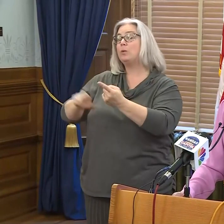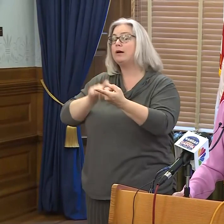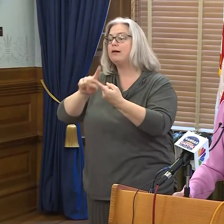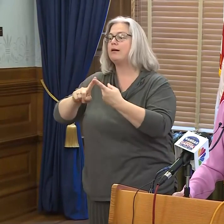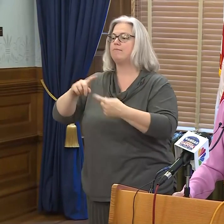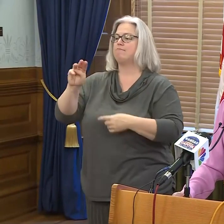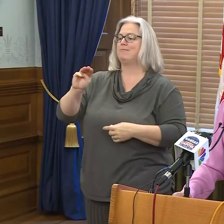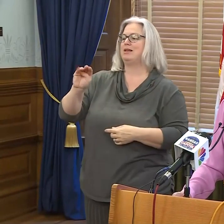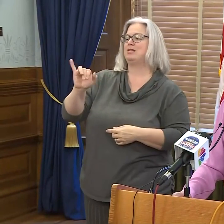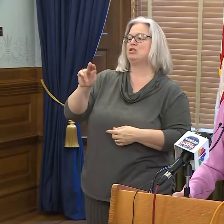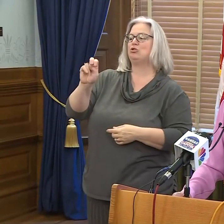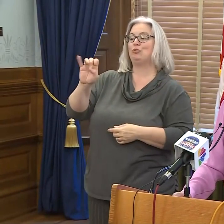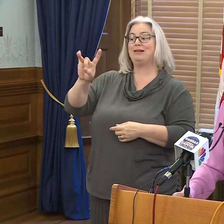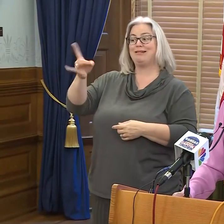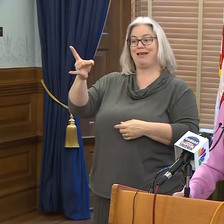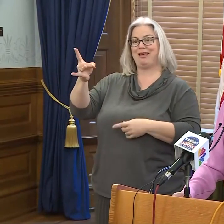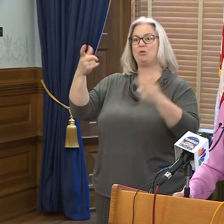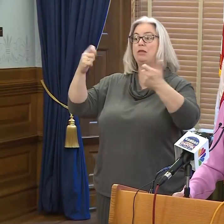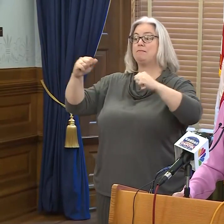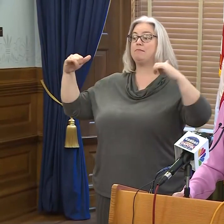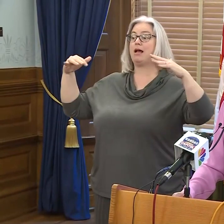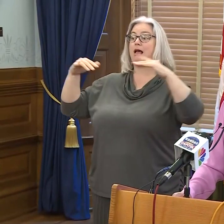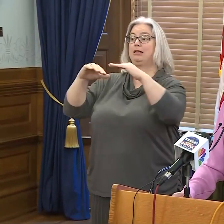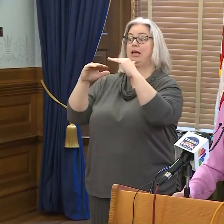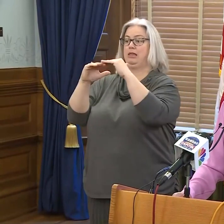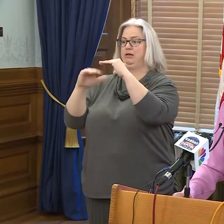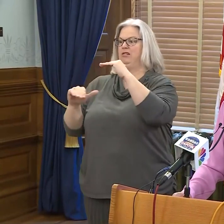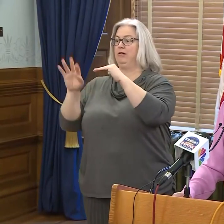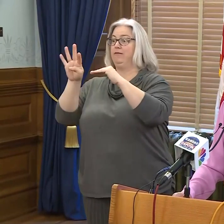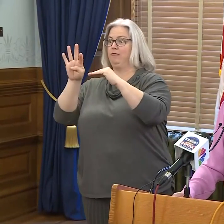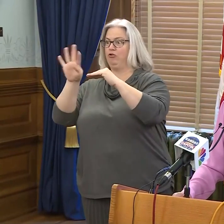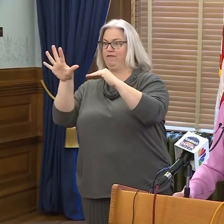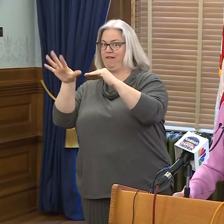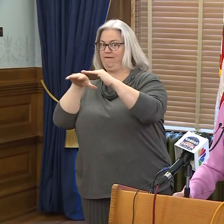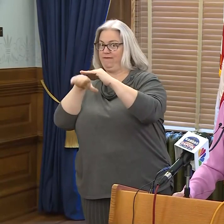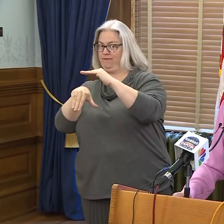June 8th, with a mass gathering limit of 45.